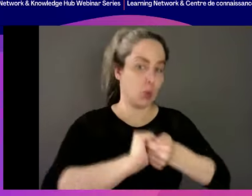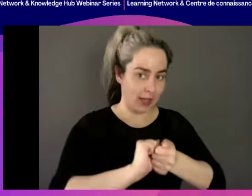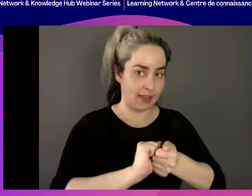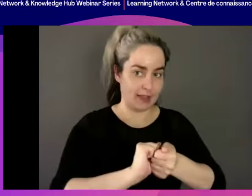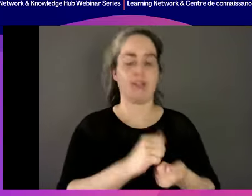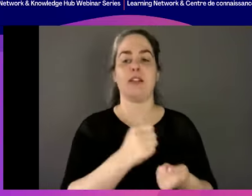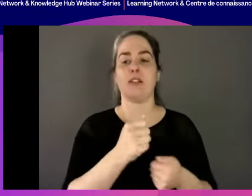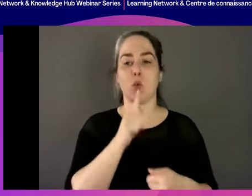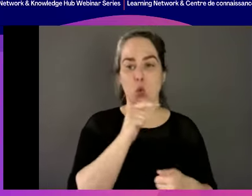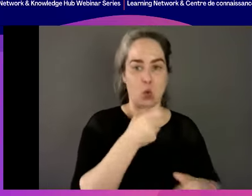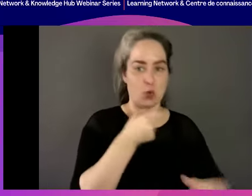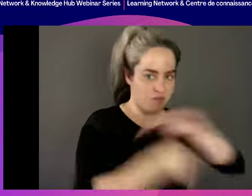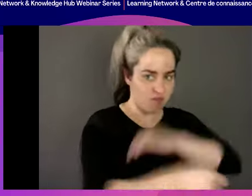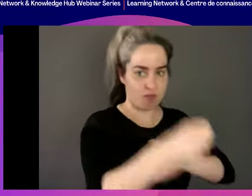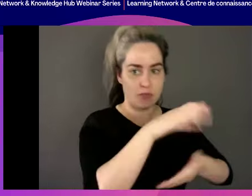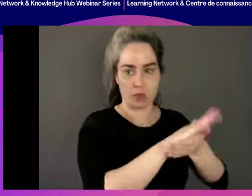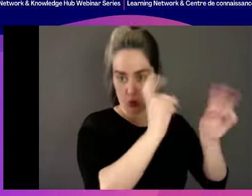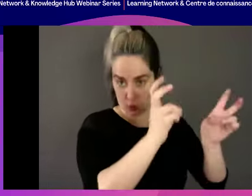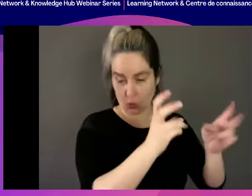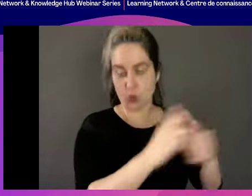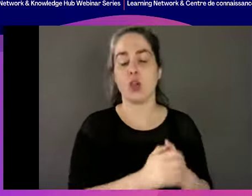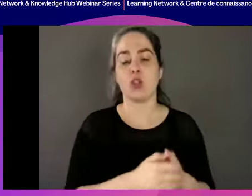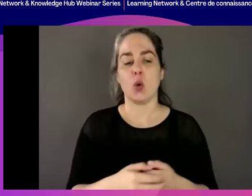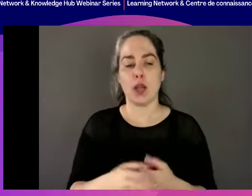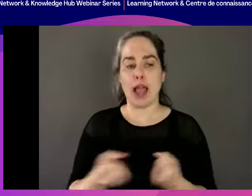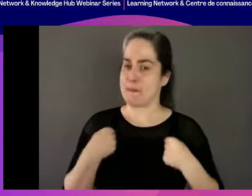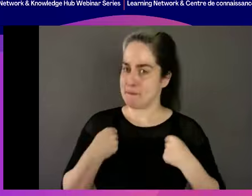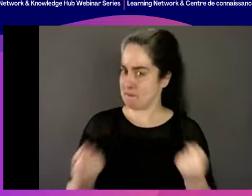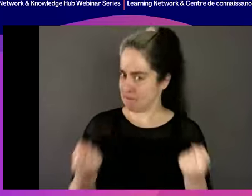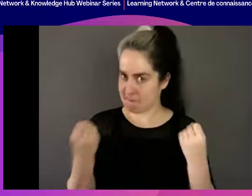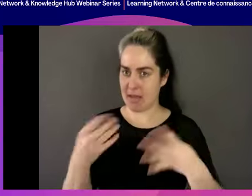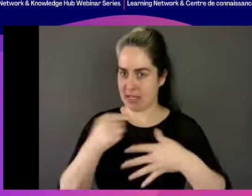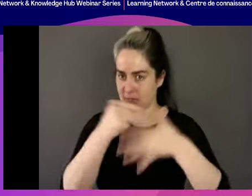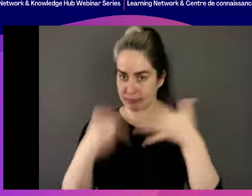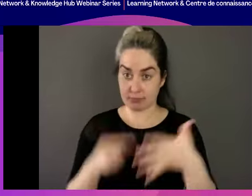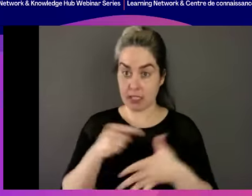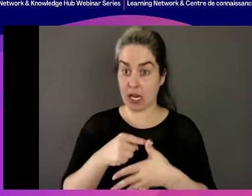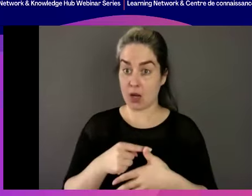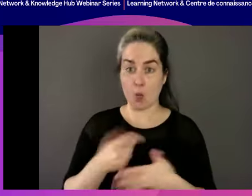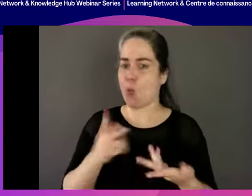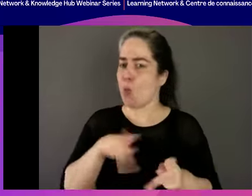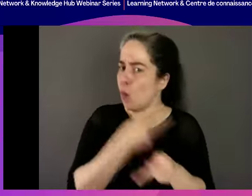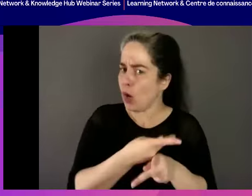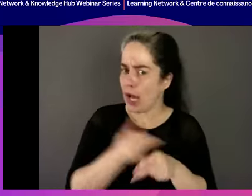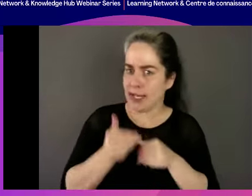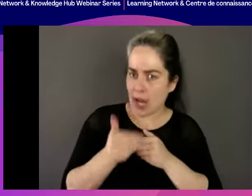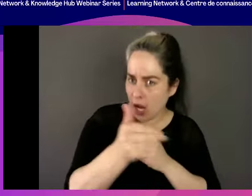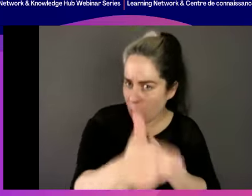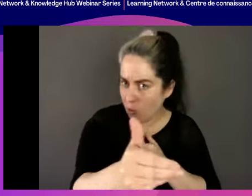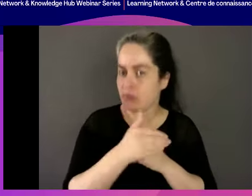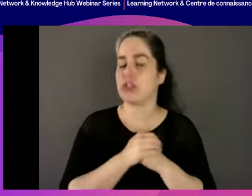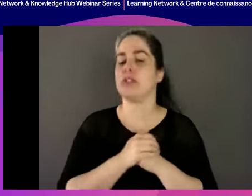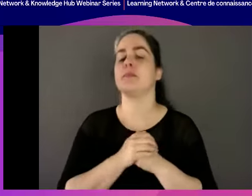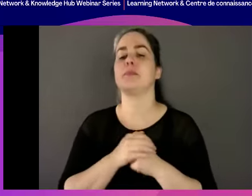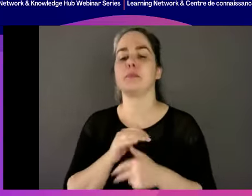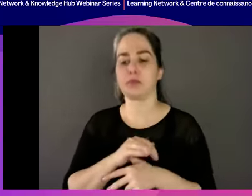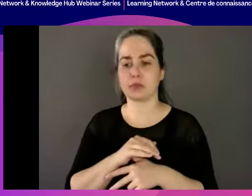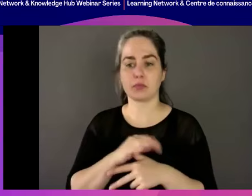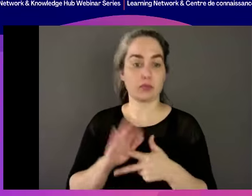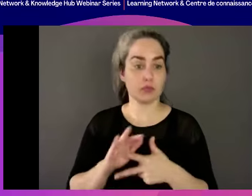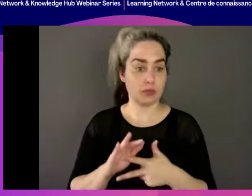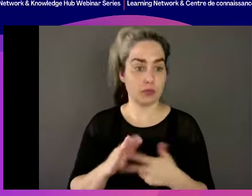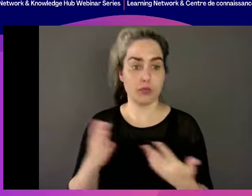affected. And we looked at a number of questions, including the nature and prevalence of student abuse in residential schools, the factors